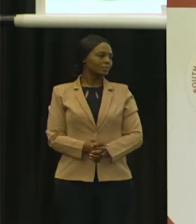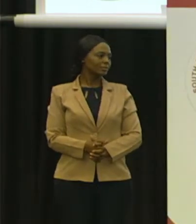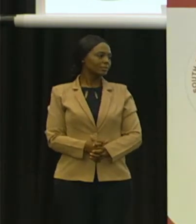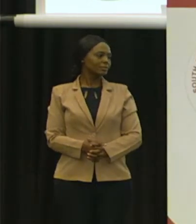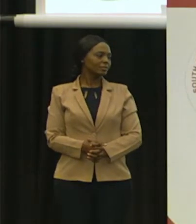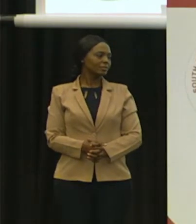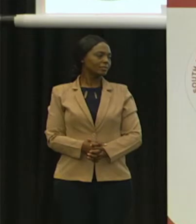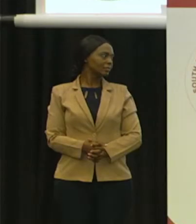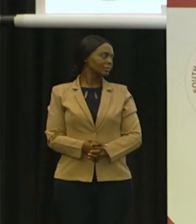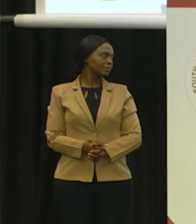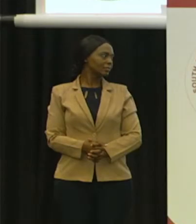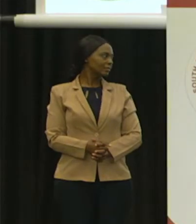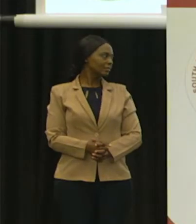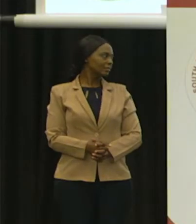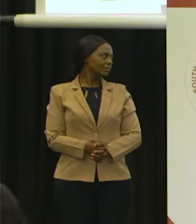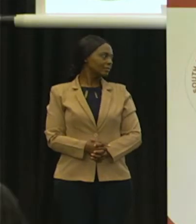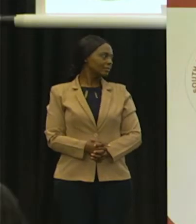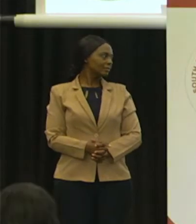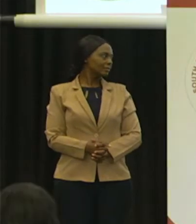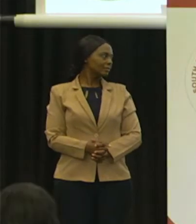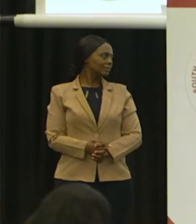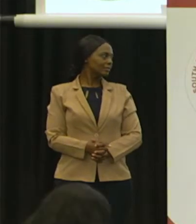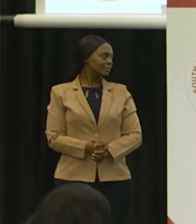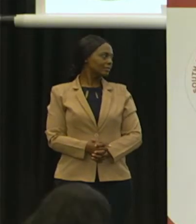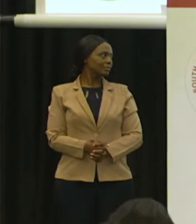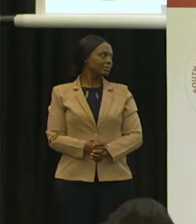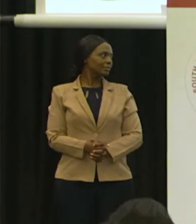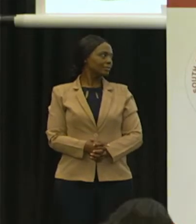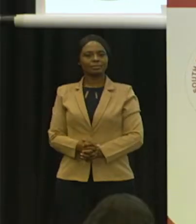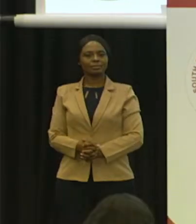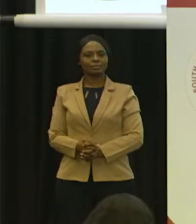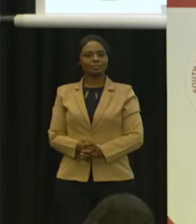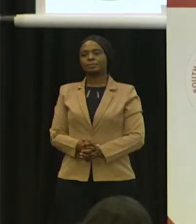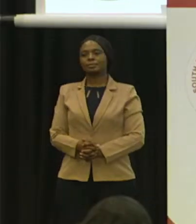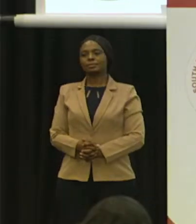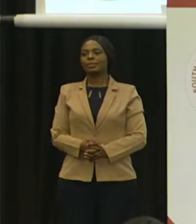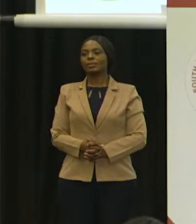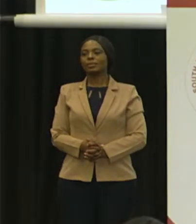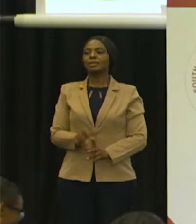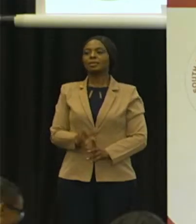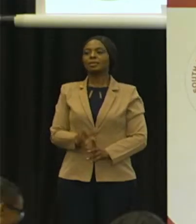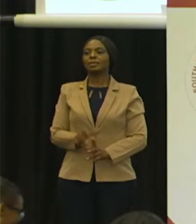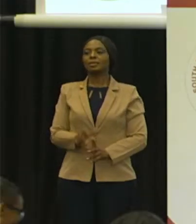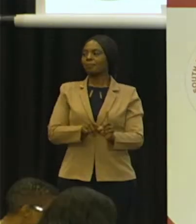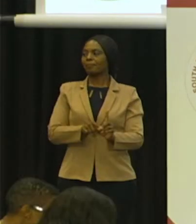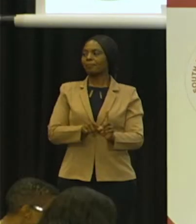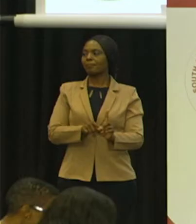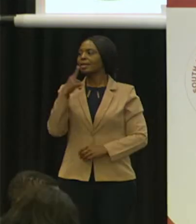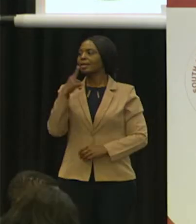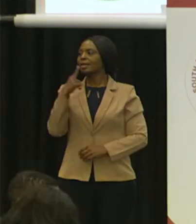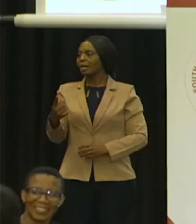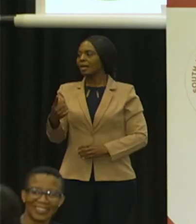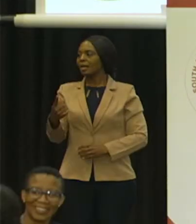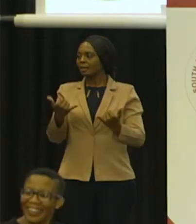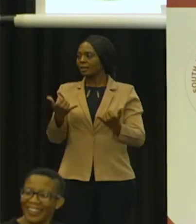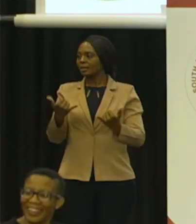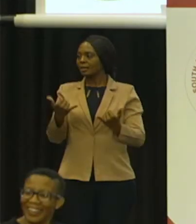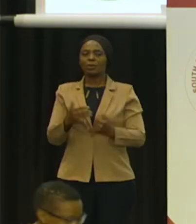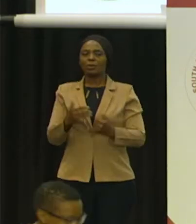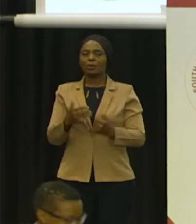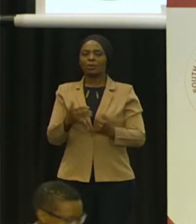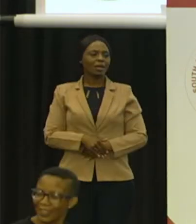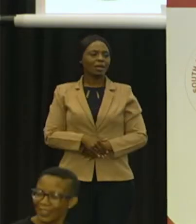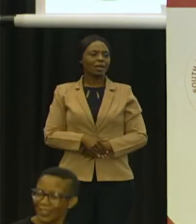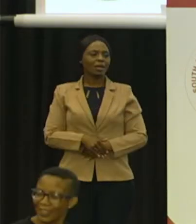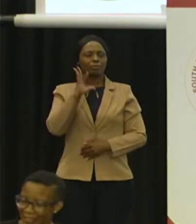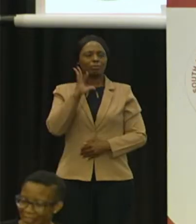Sorry for those that are taller that comes after me. You know, someone said to me today, "You're glowing." They said,